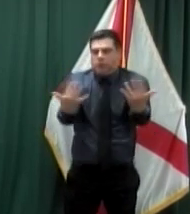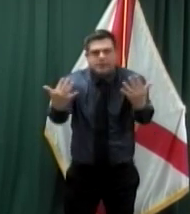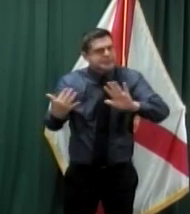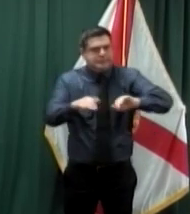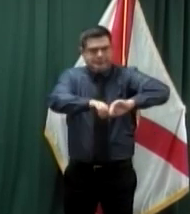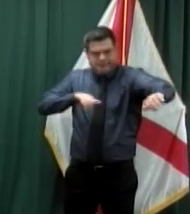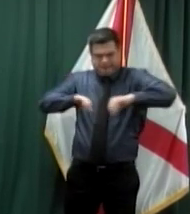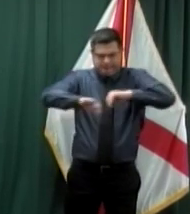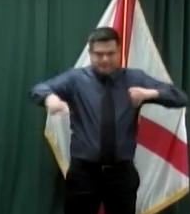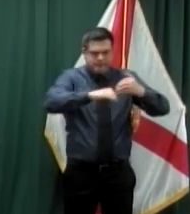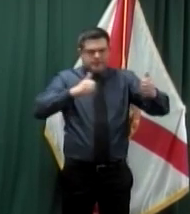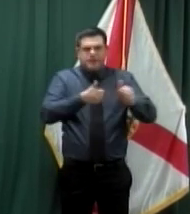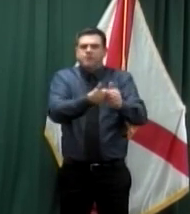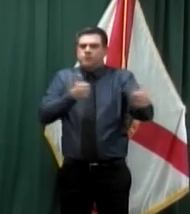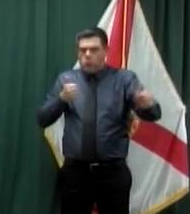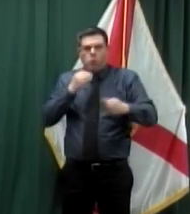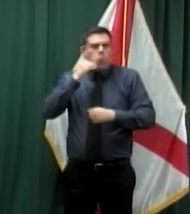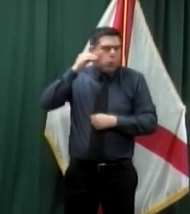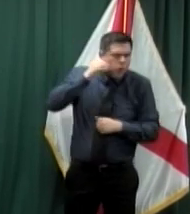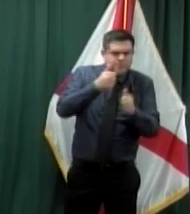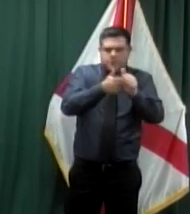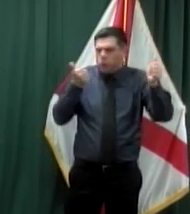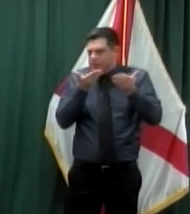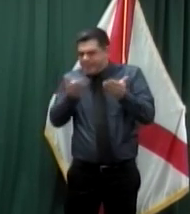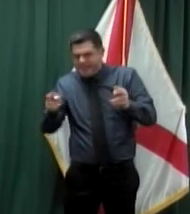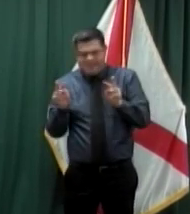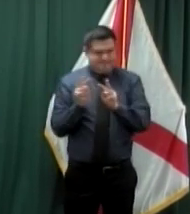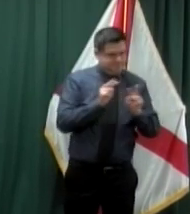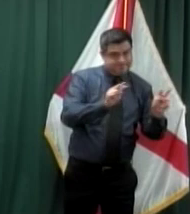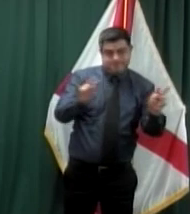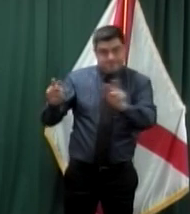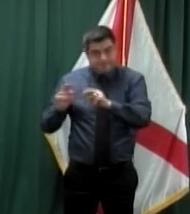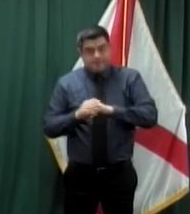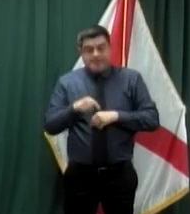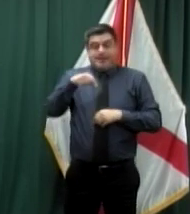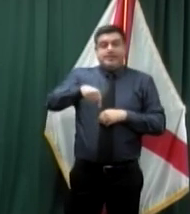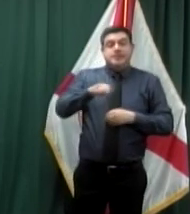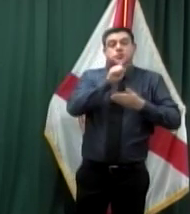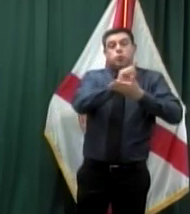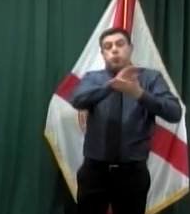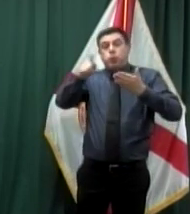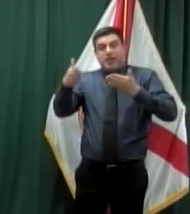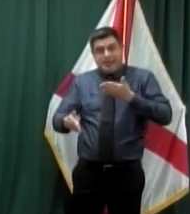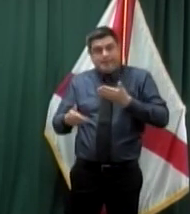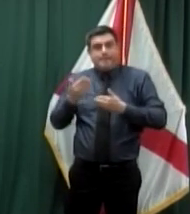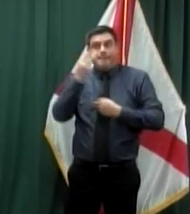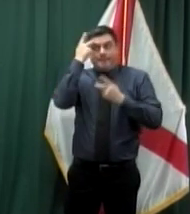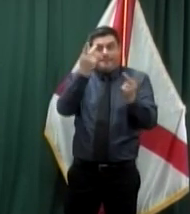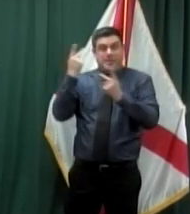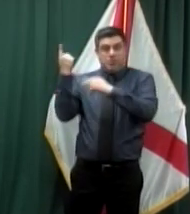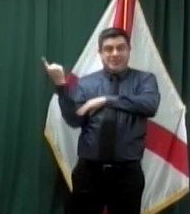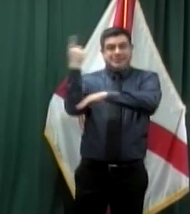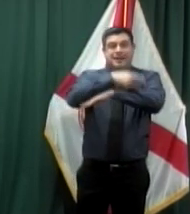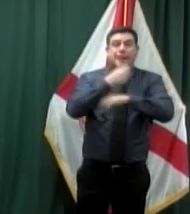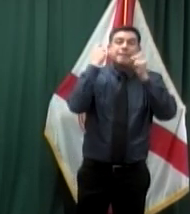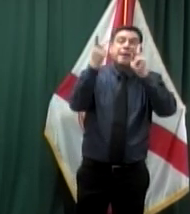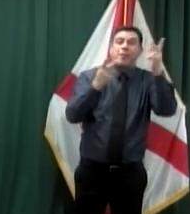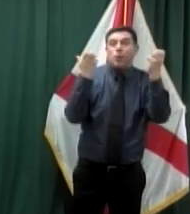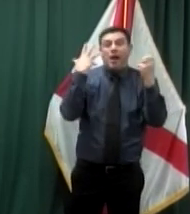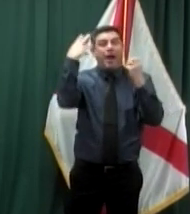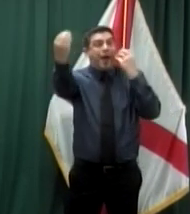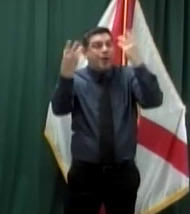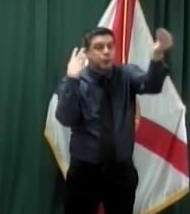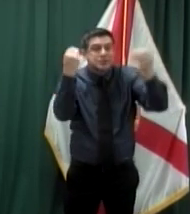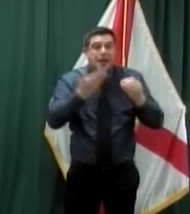Lastly, as we enter into the Memorial Day weekend, it is known for barbecues and time with family, either in the